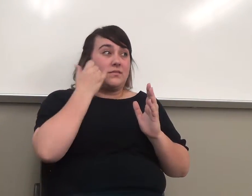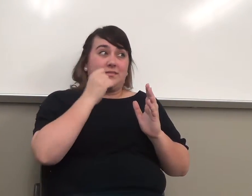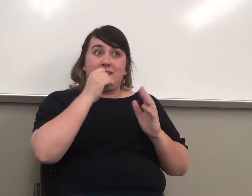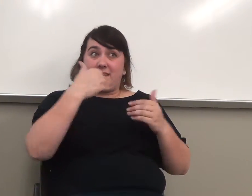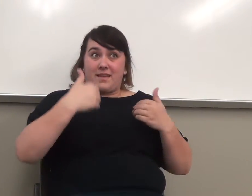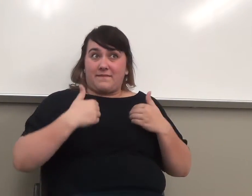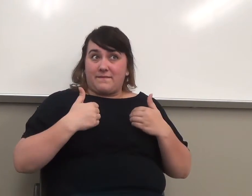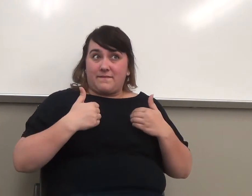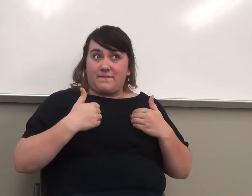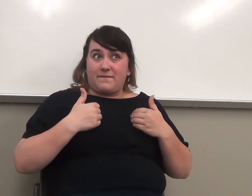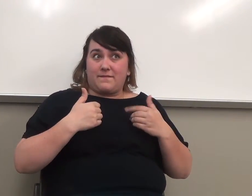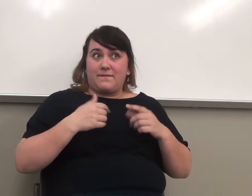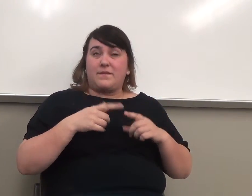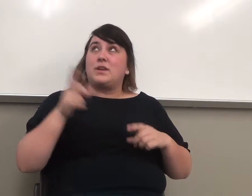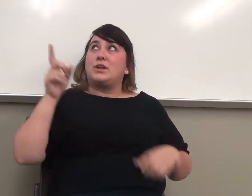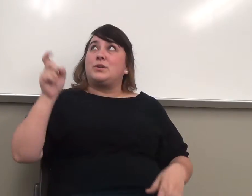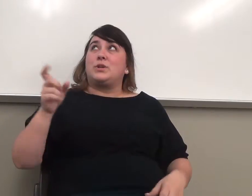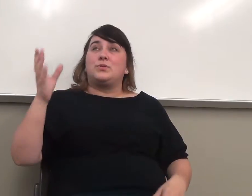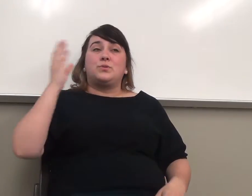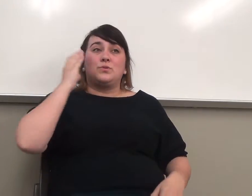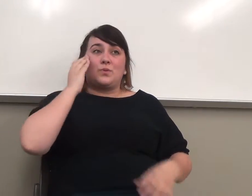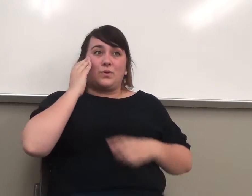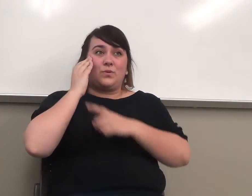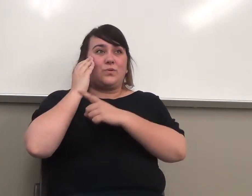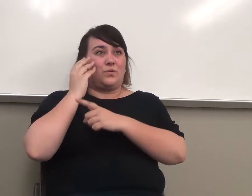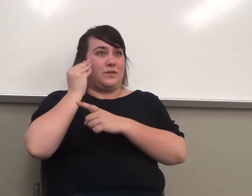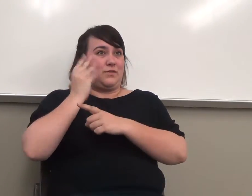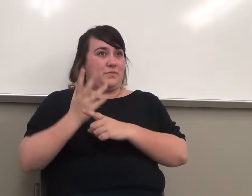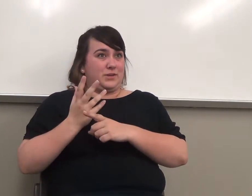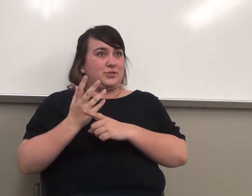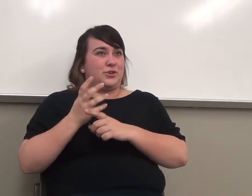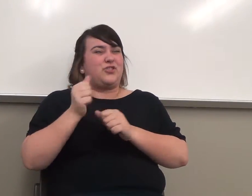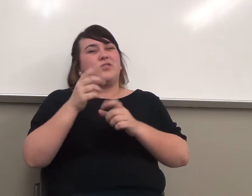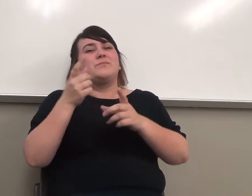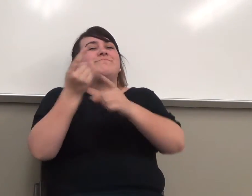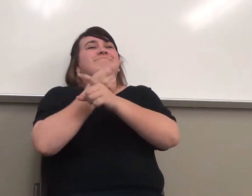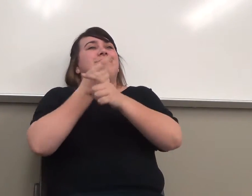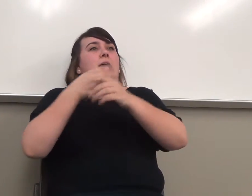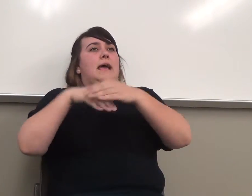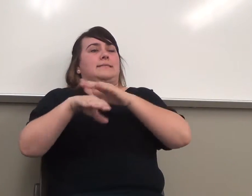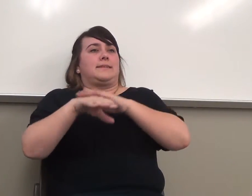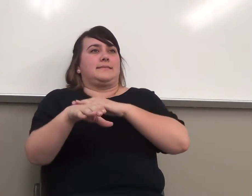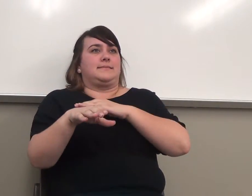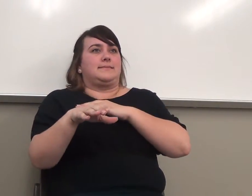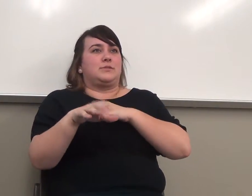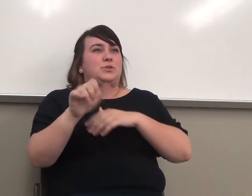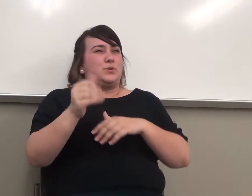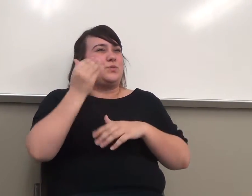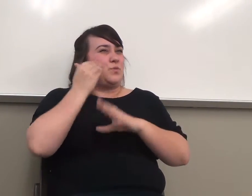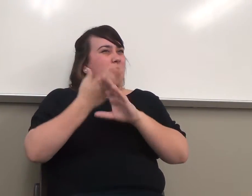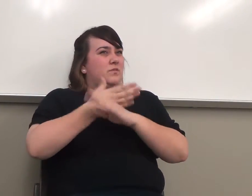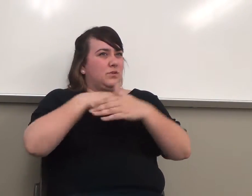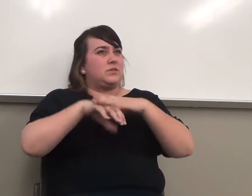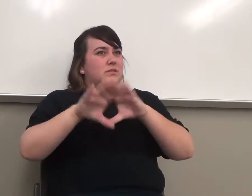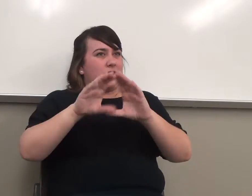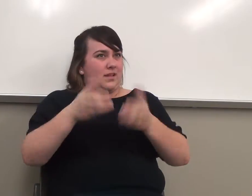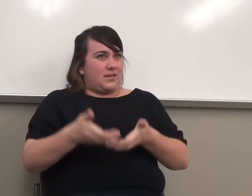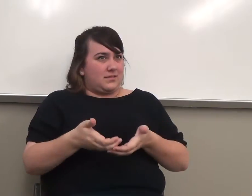you need, what it says here, you need to have regular access to it. Now, that could mean deciding to,